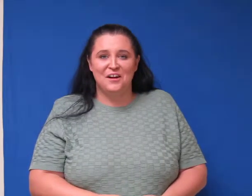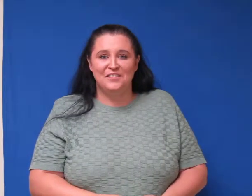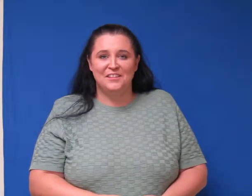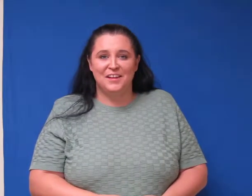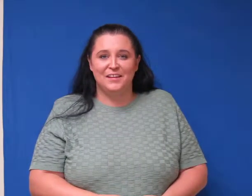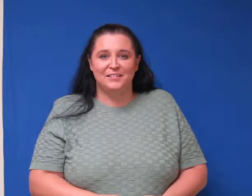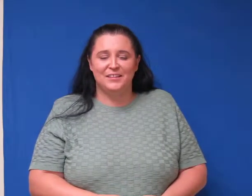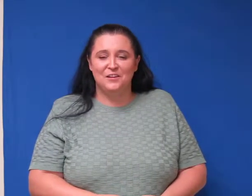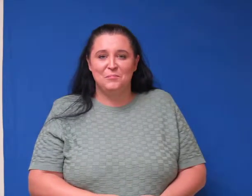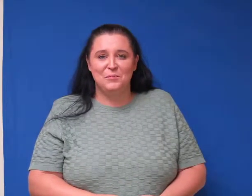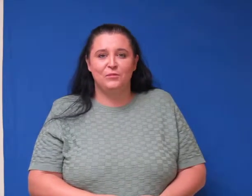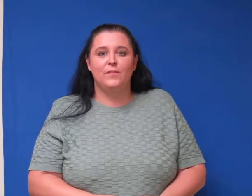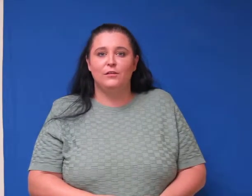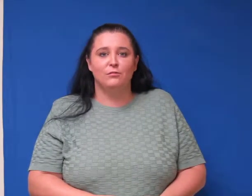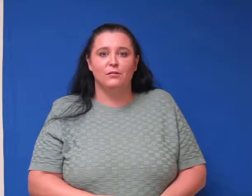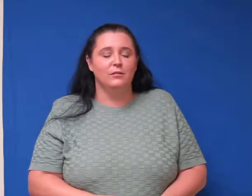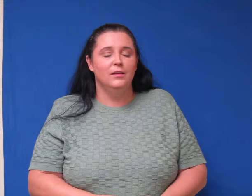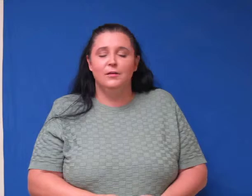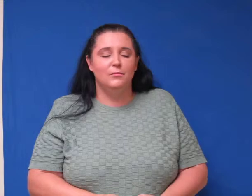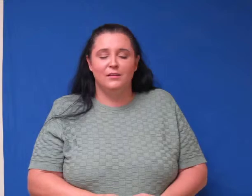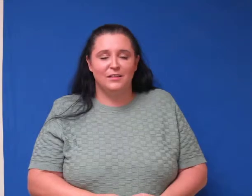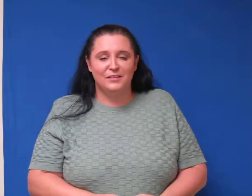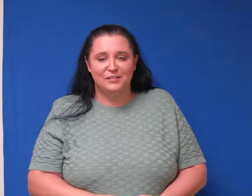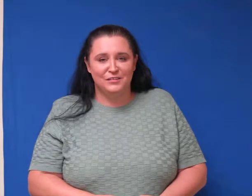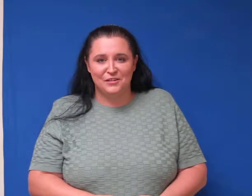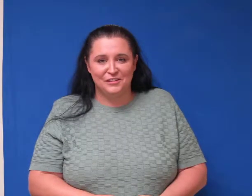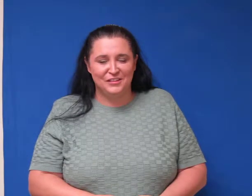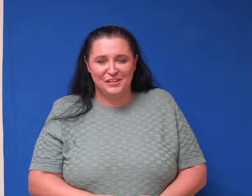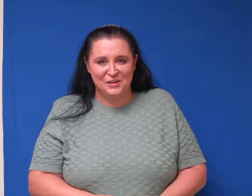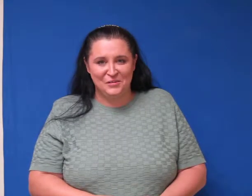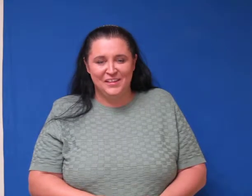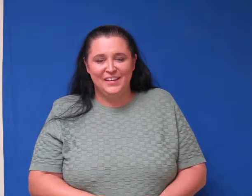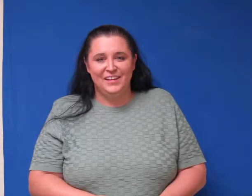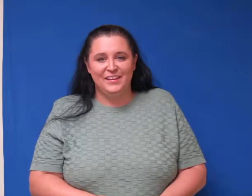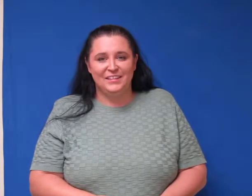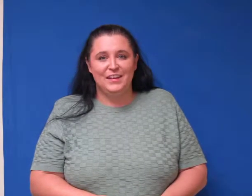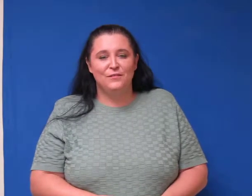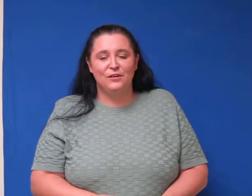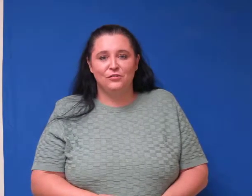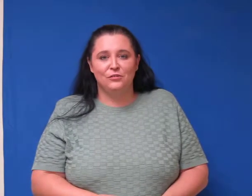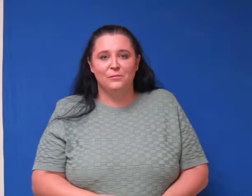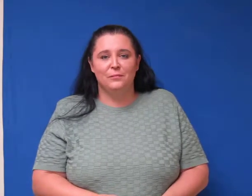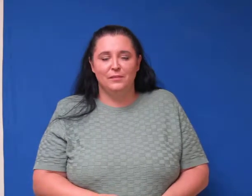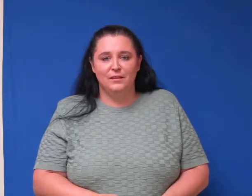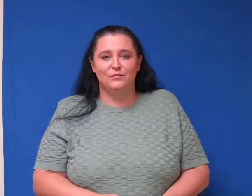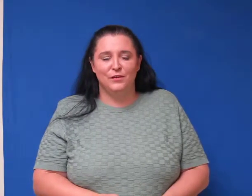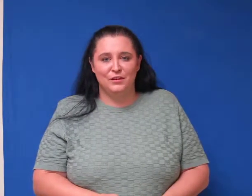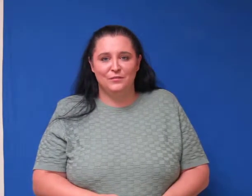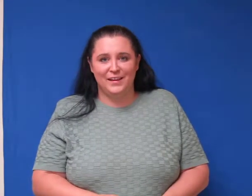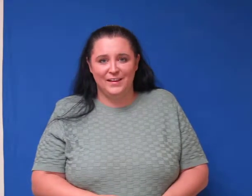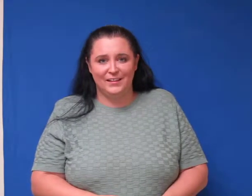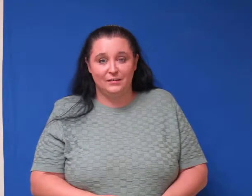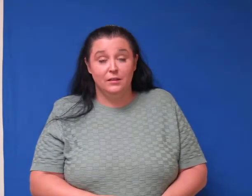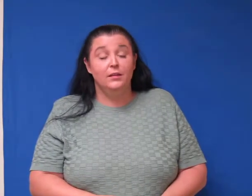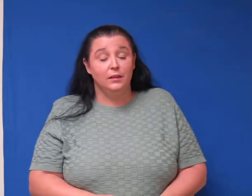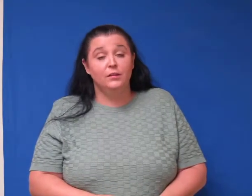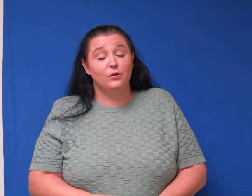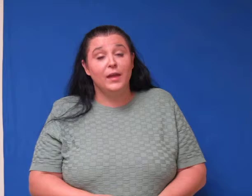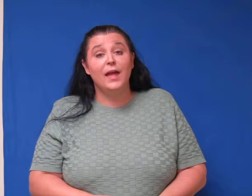that as hearing people that that's rude, but not necessarily so. In deaf culture, it's very different etiquette. It's okay